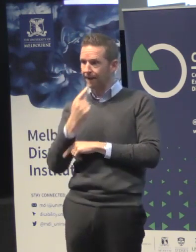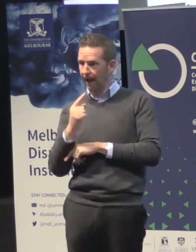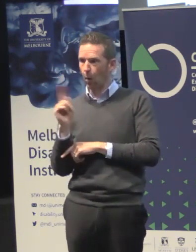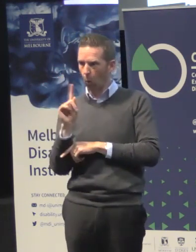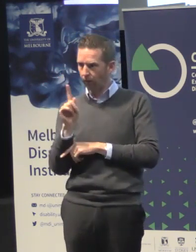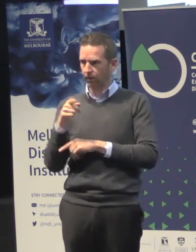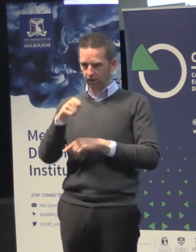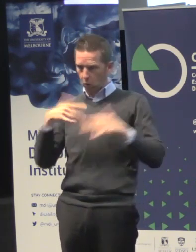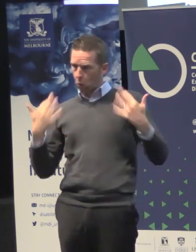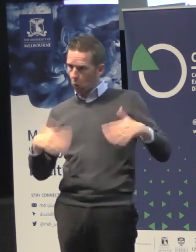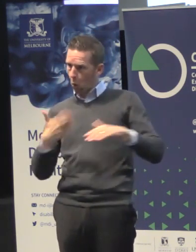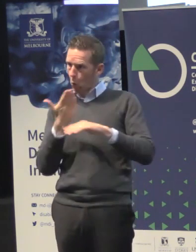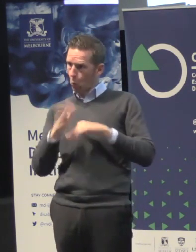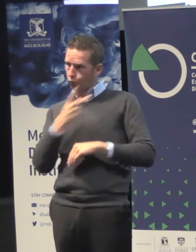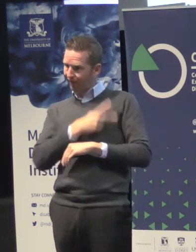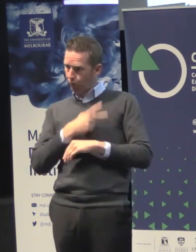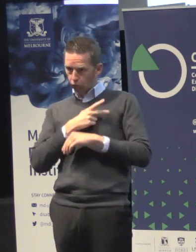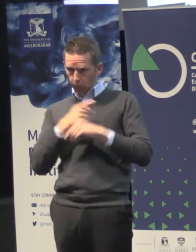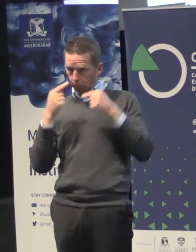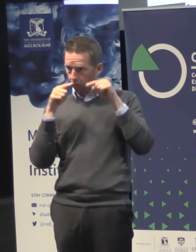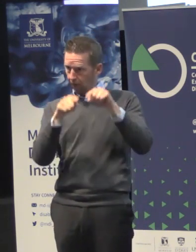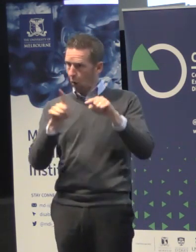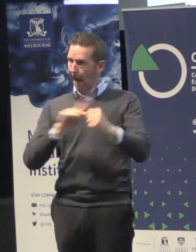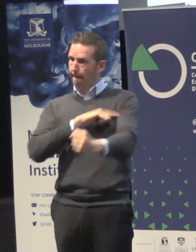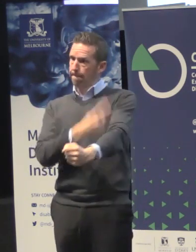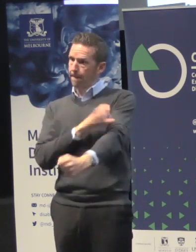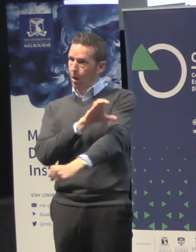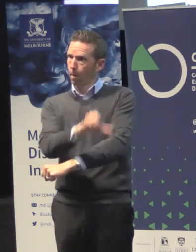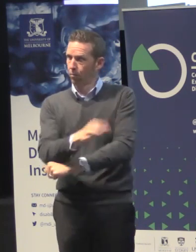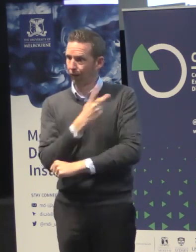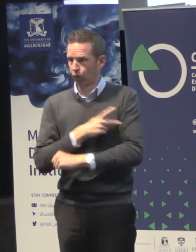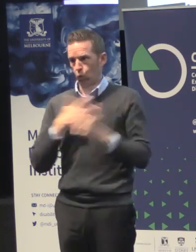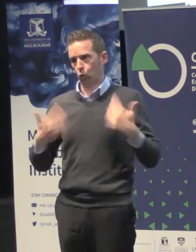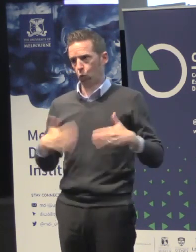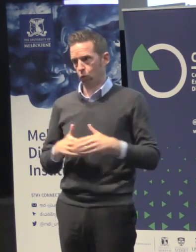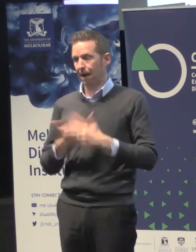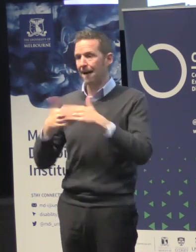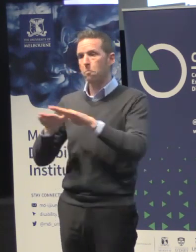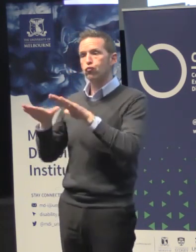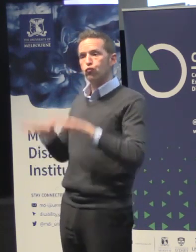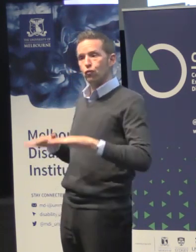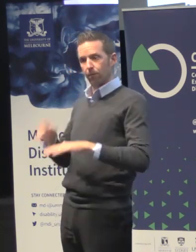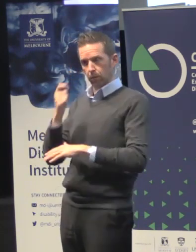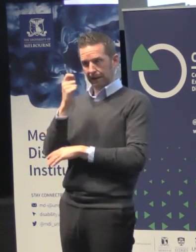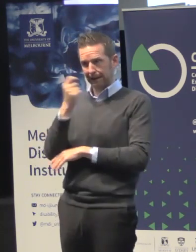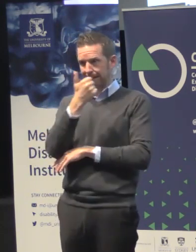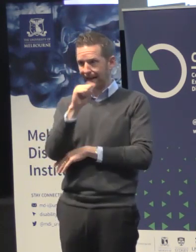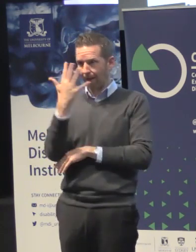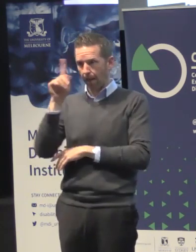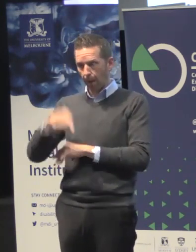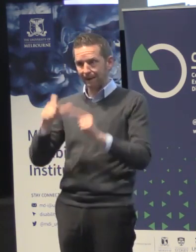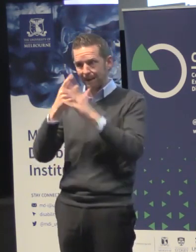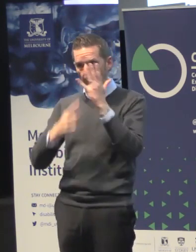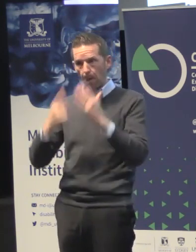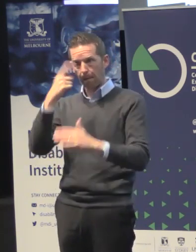an empowerment profession, a good thing. So in Britain, something like 65,000 disabled people